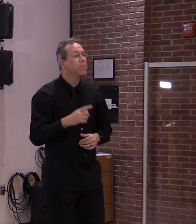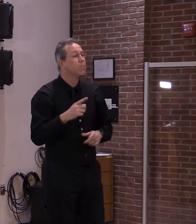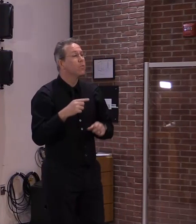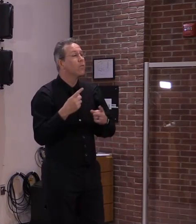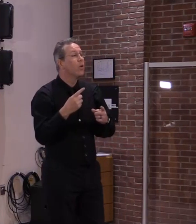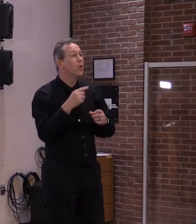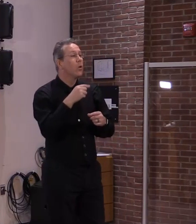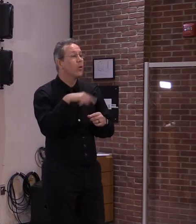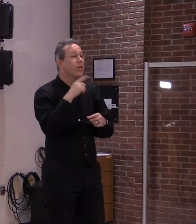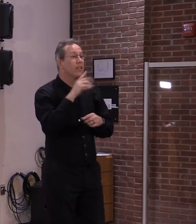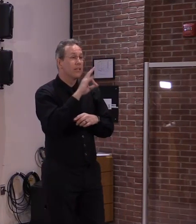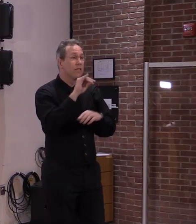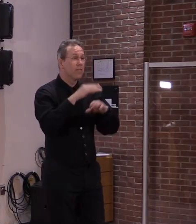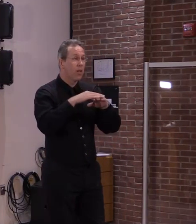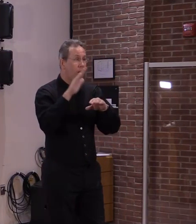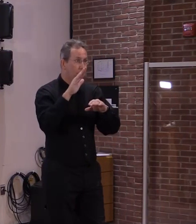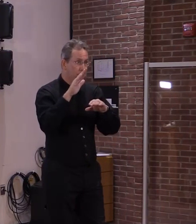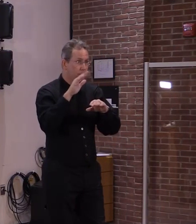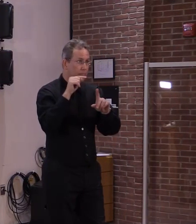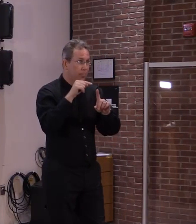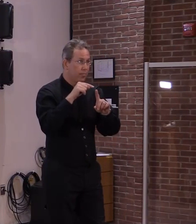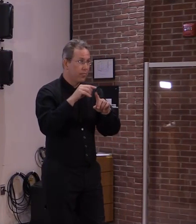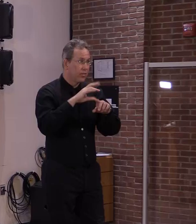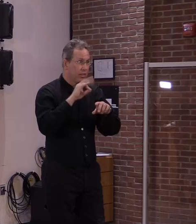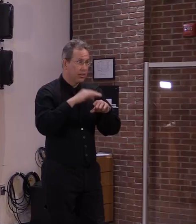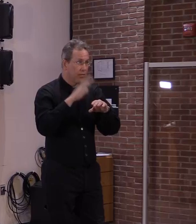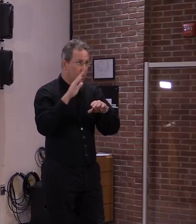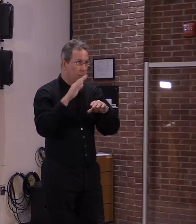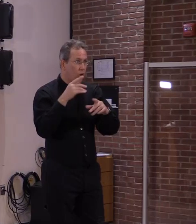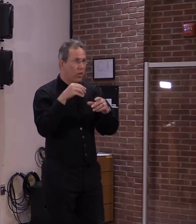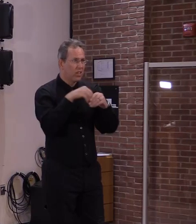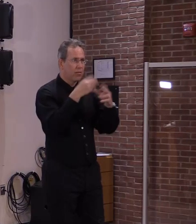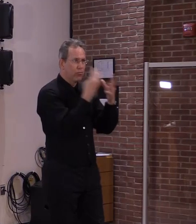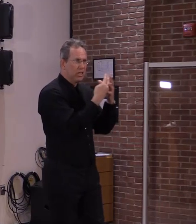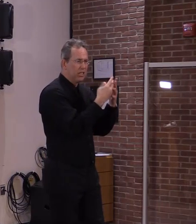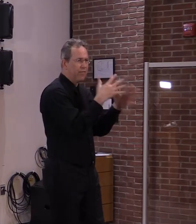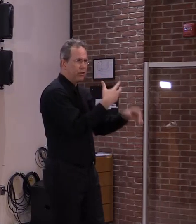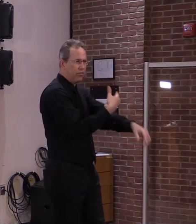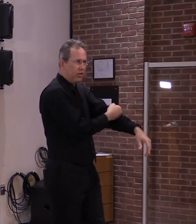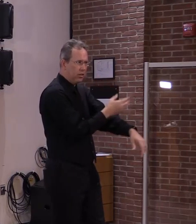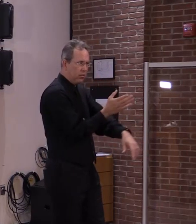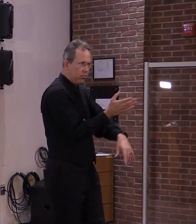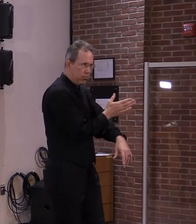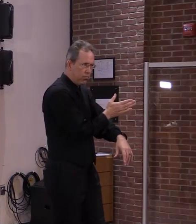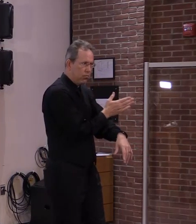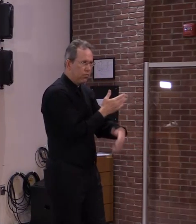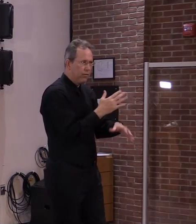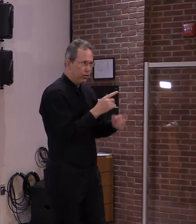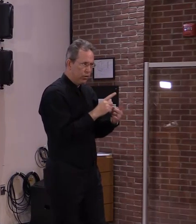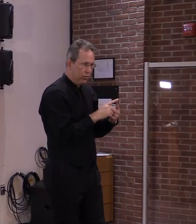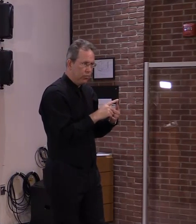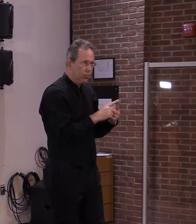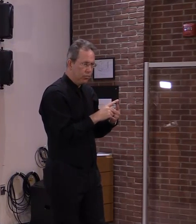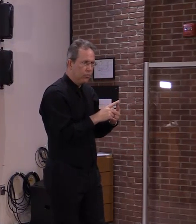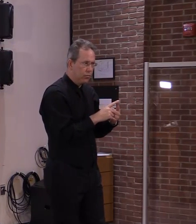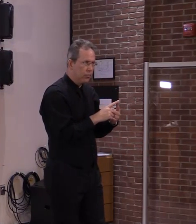terms of their first dose. I'm talking about first dose in terms of what we're doing. We hope to have the first dose in